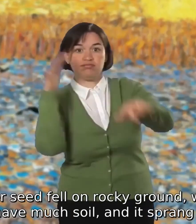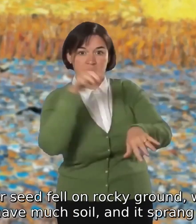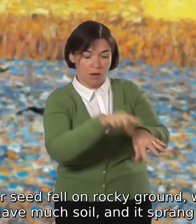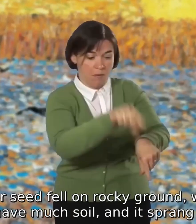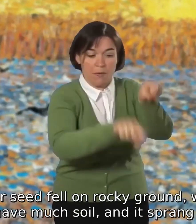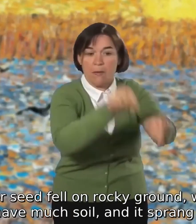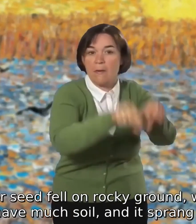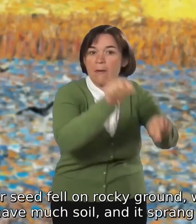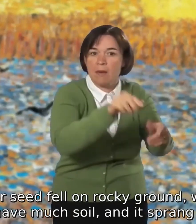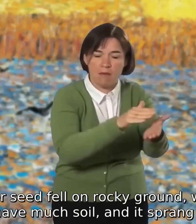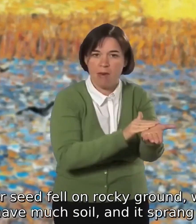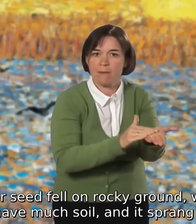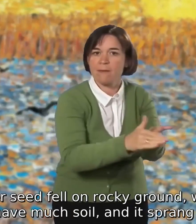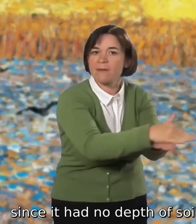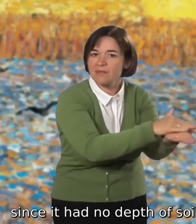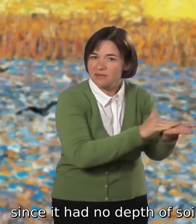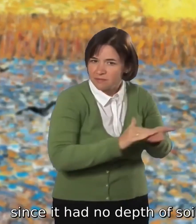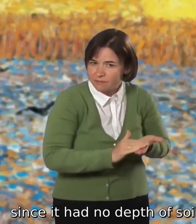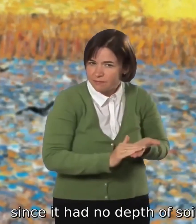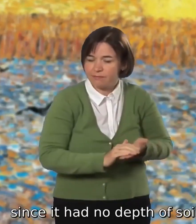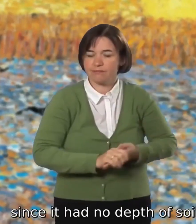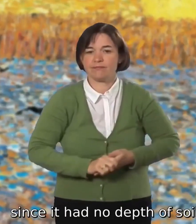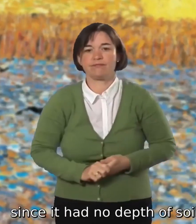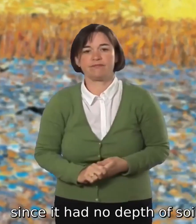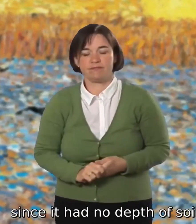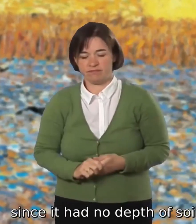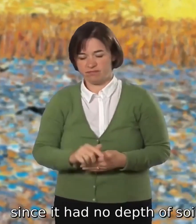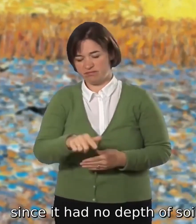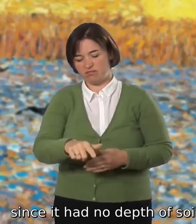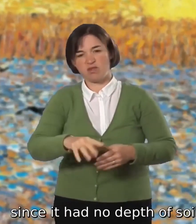quickly, since it had no depth of soil.